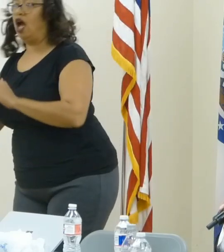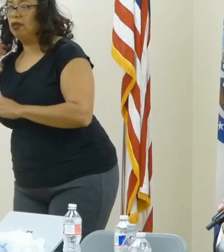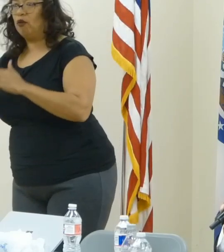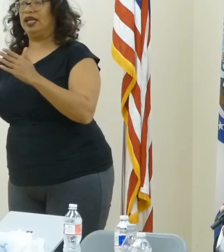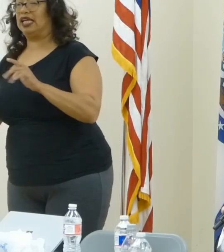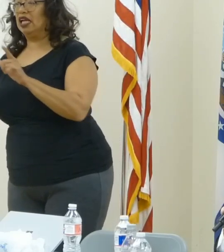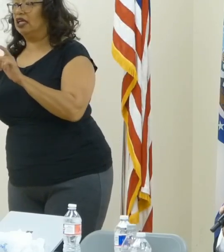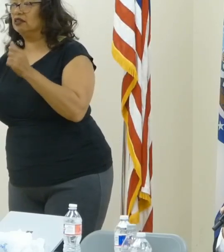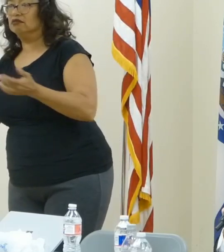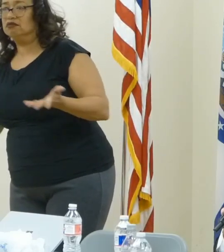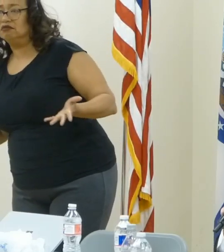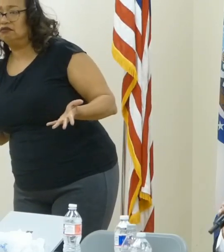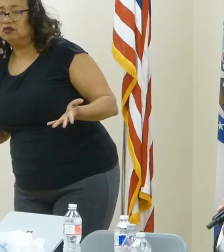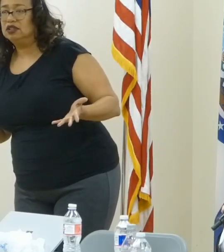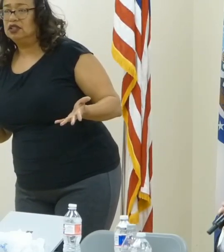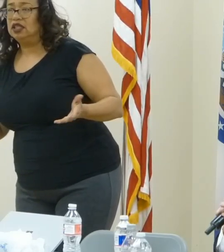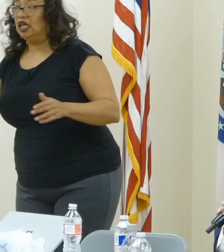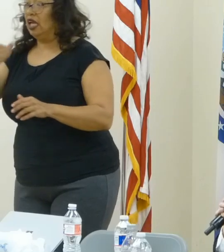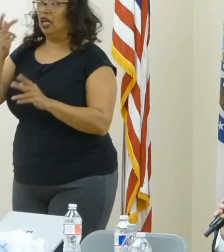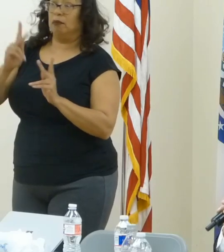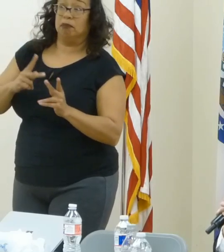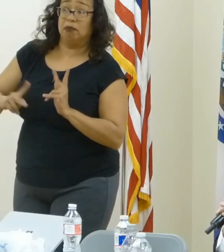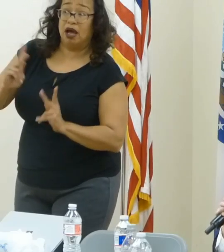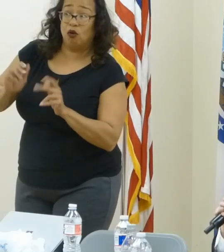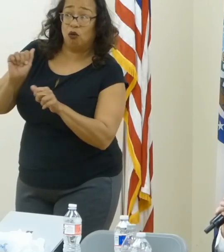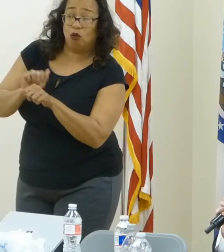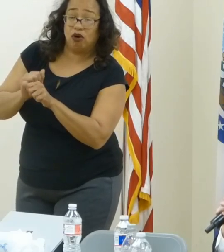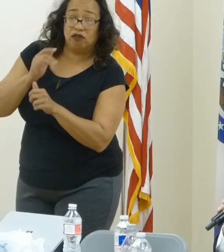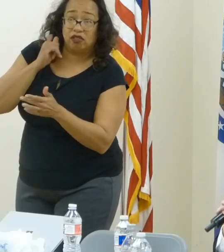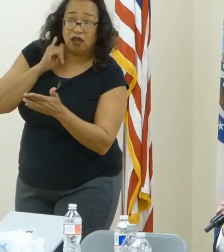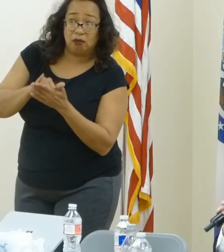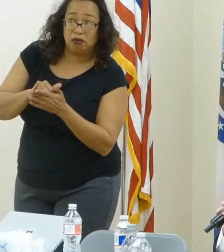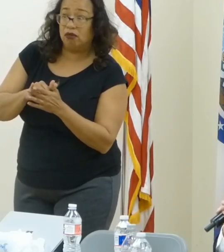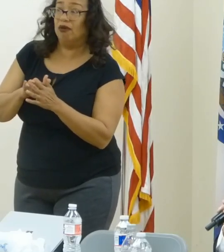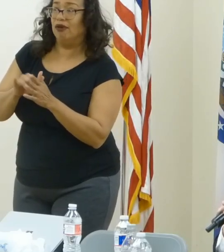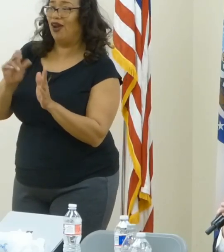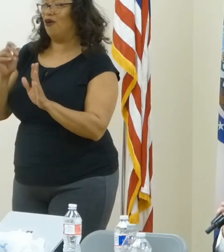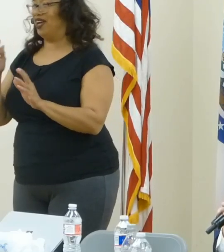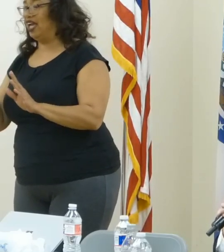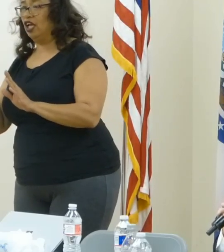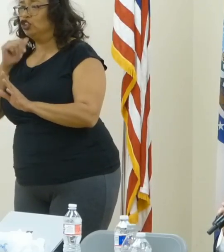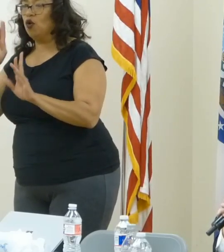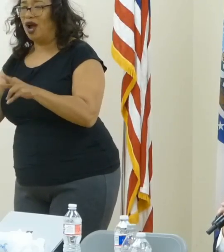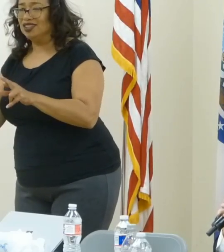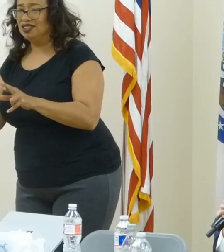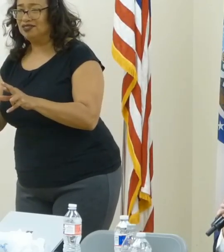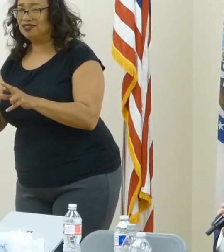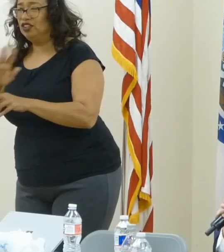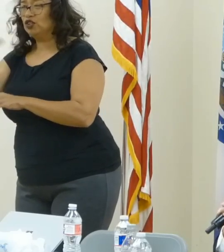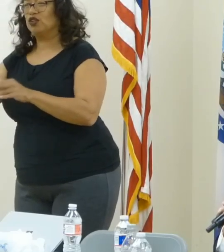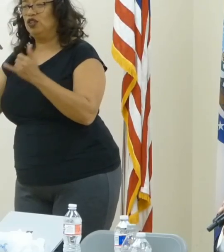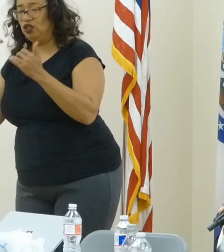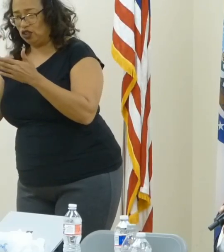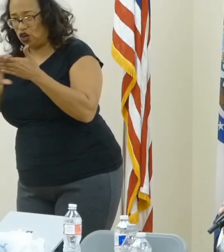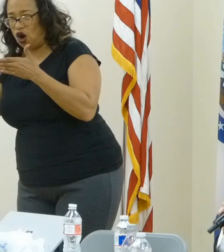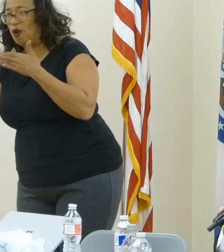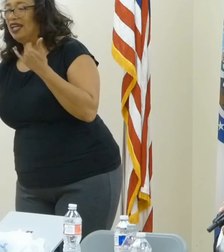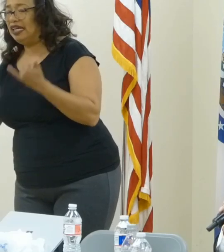Is there anybody from the Raytown Bureau here? I'll say, don't all rush in. You do not need to rush in. Your current card is going to be just